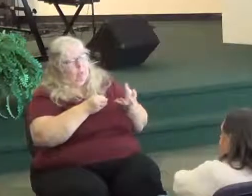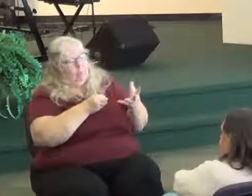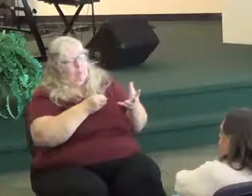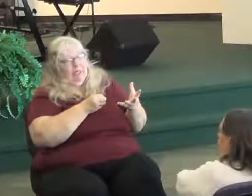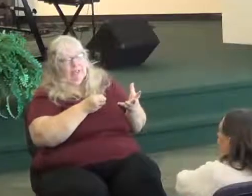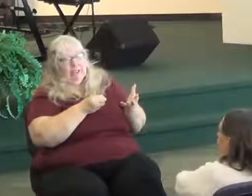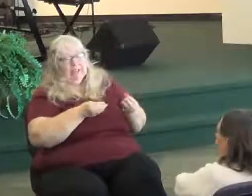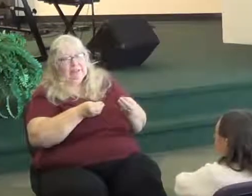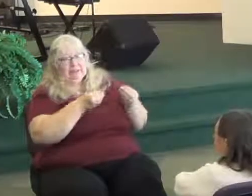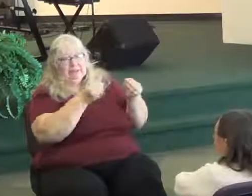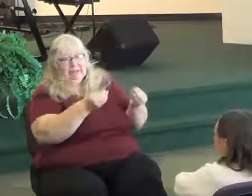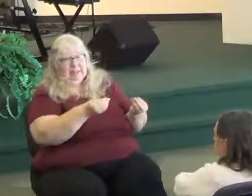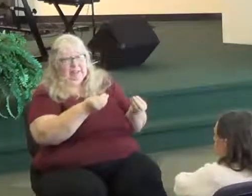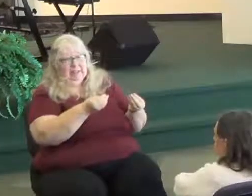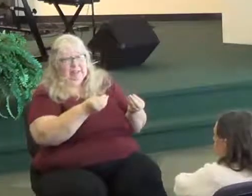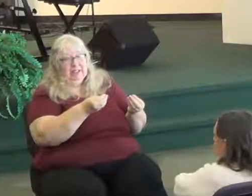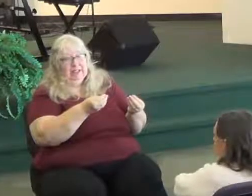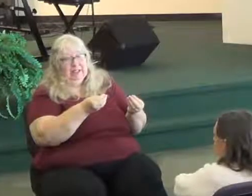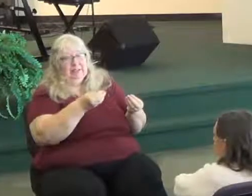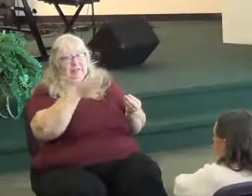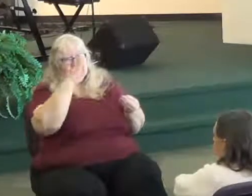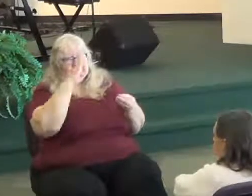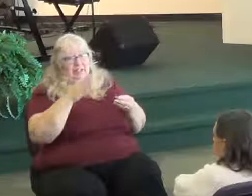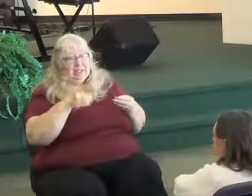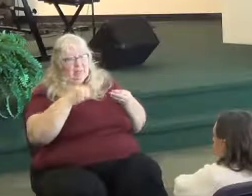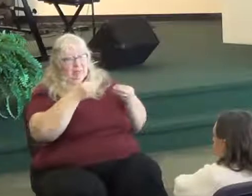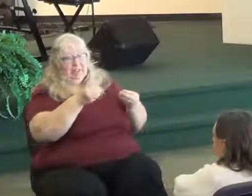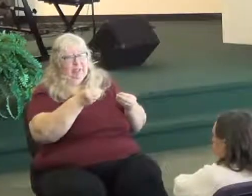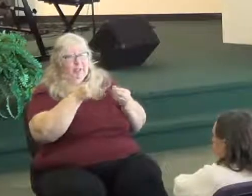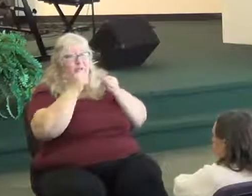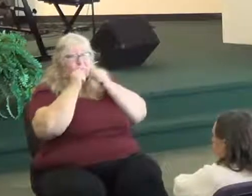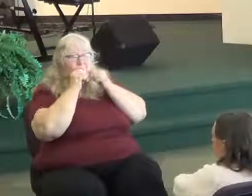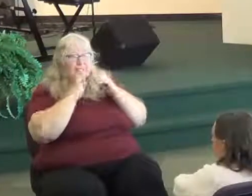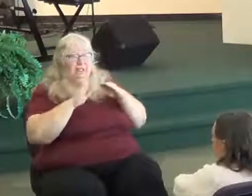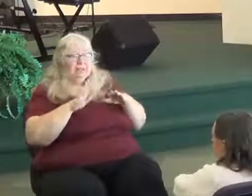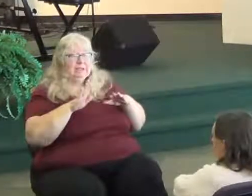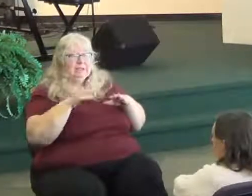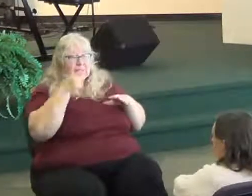hand to pour out blessings that you can't even begin to contain because your hand's open.